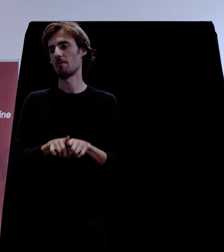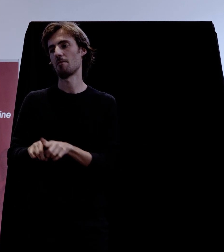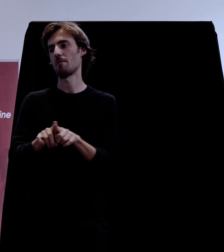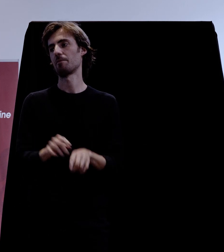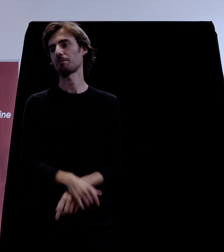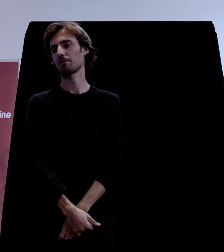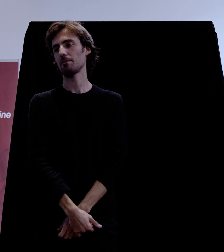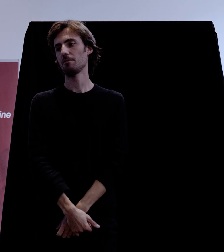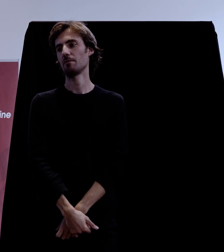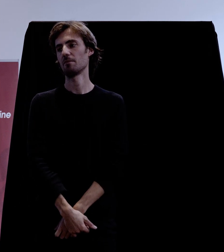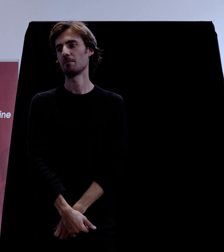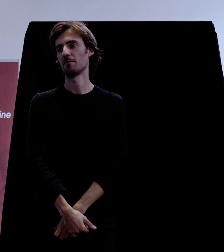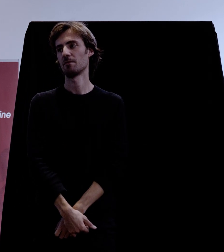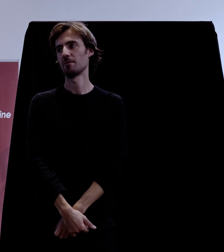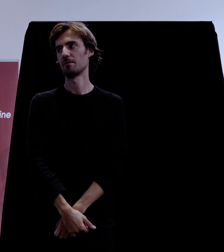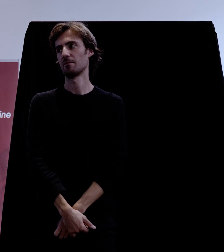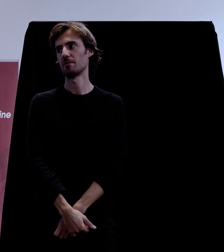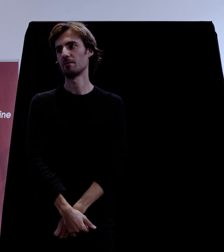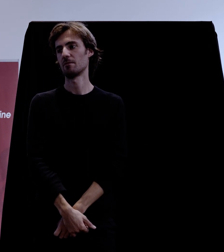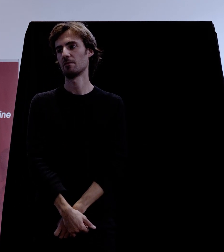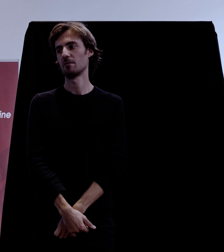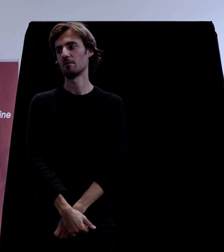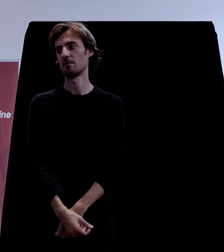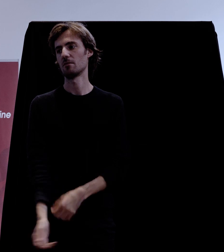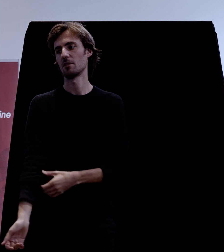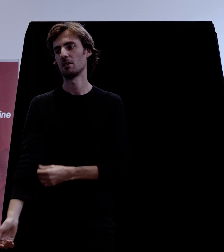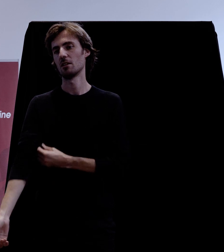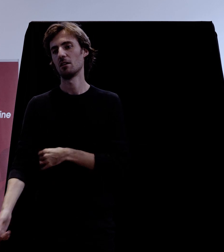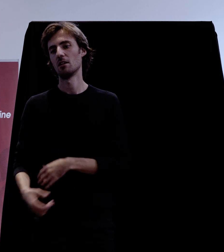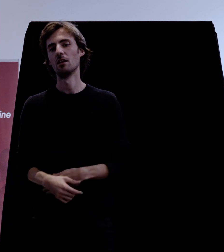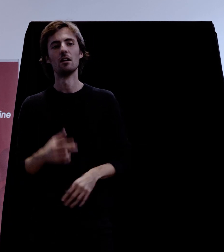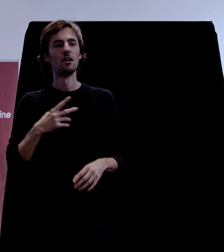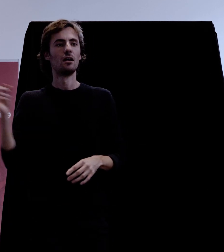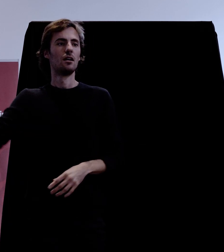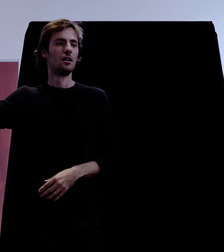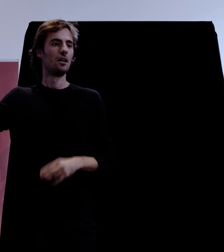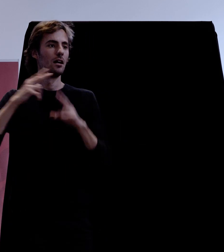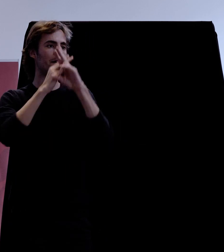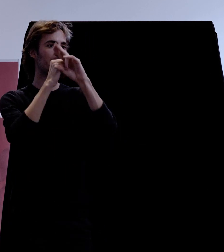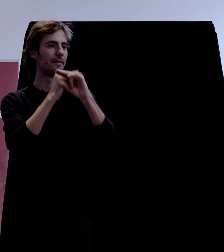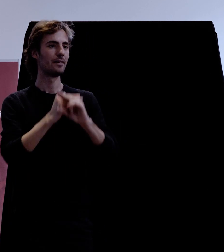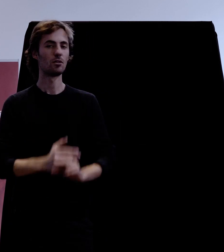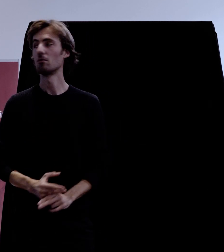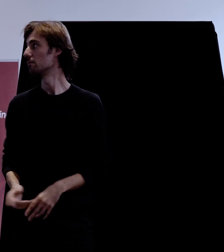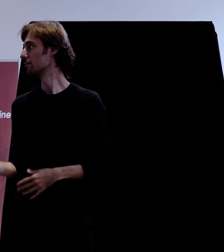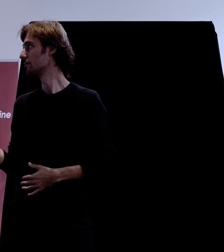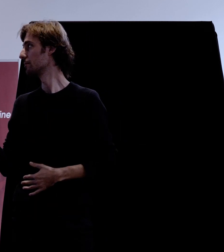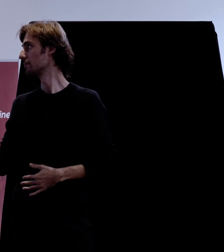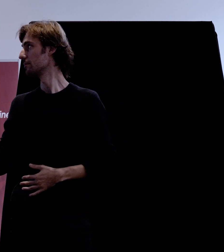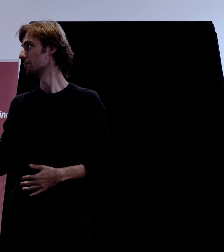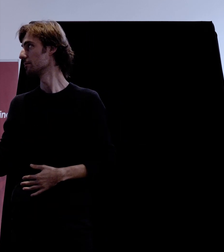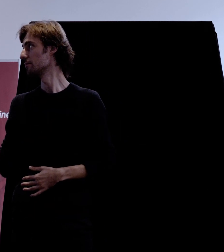There it is. So this definition, I mean, it's a simple, I think it's a relatively simple definition: a pattern